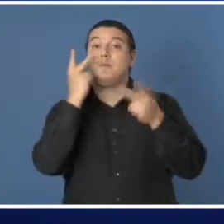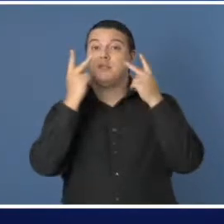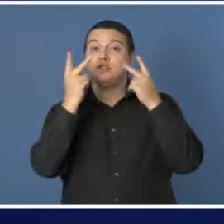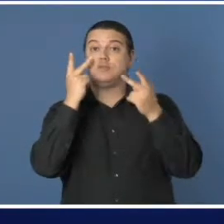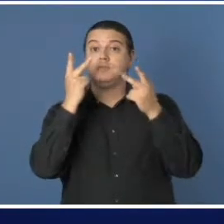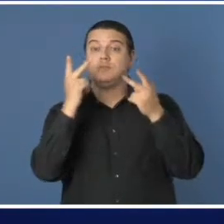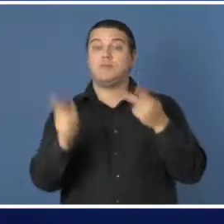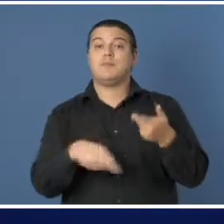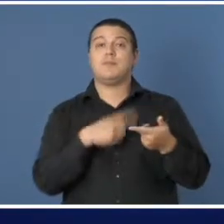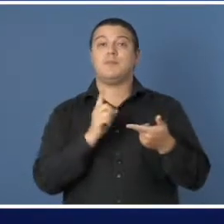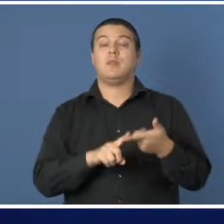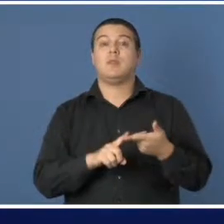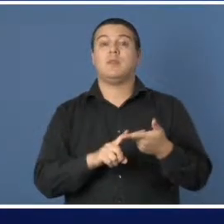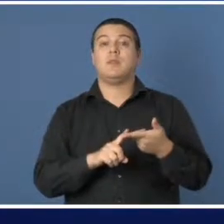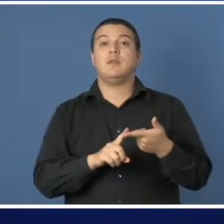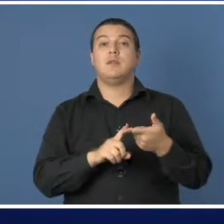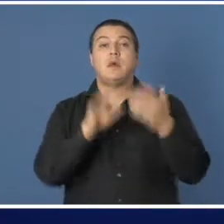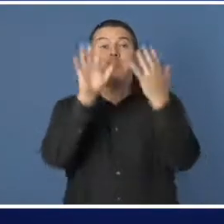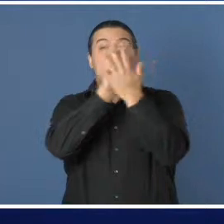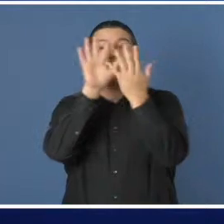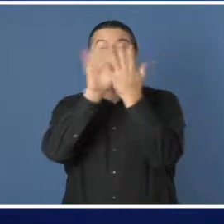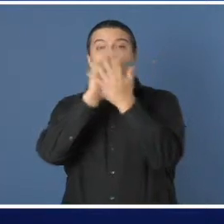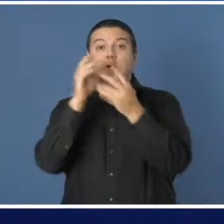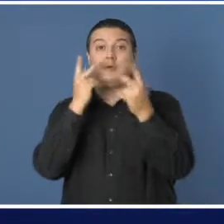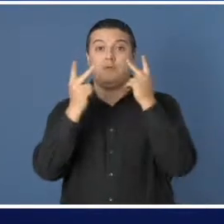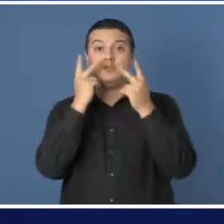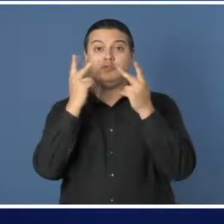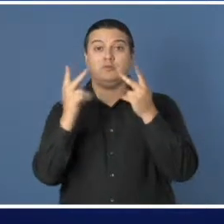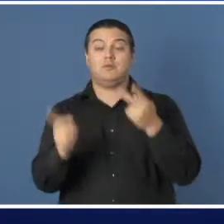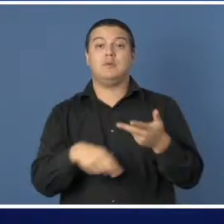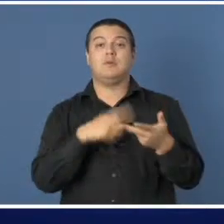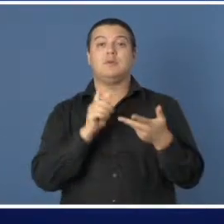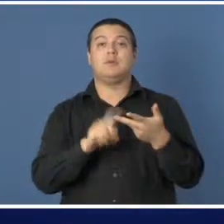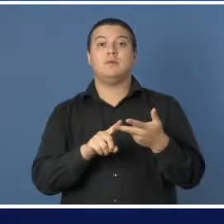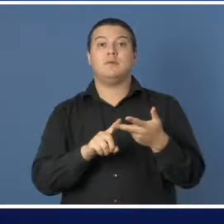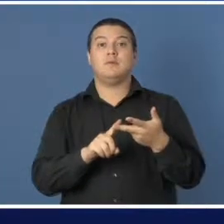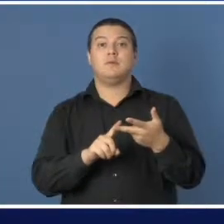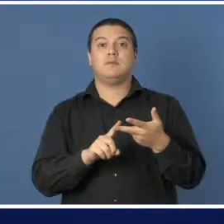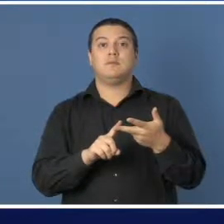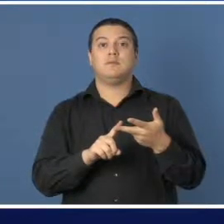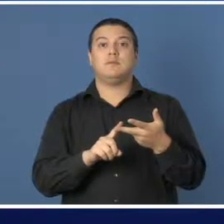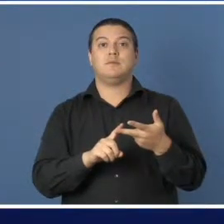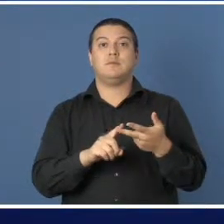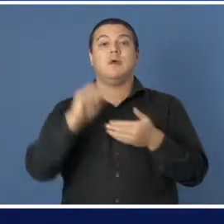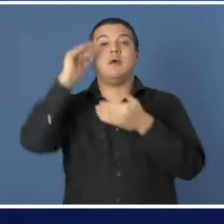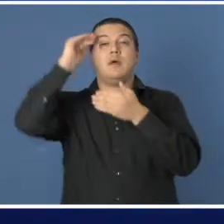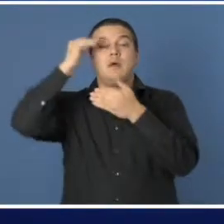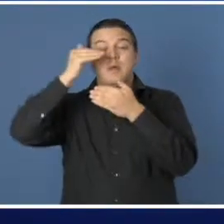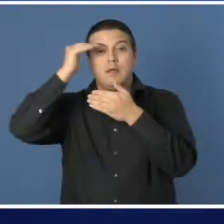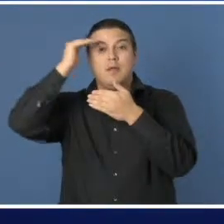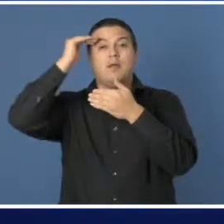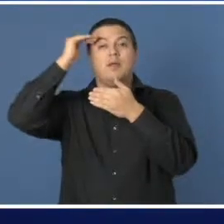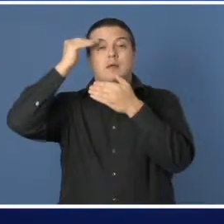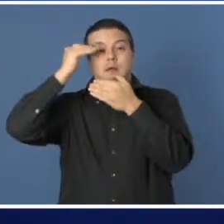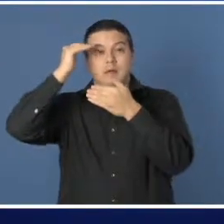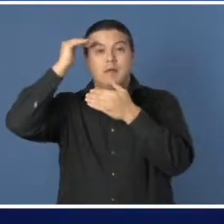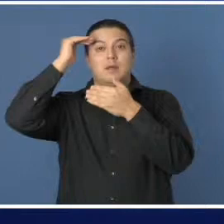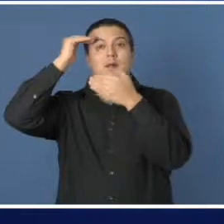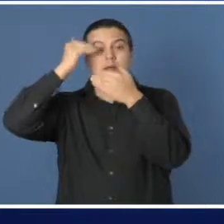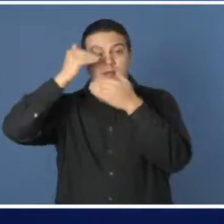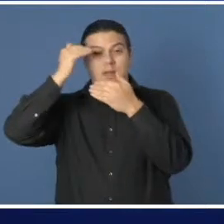Double vision, blurred vision, drooping